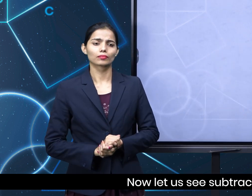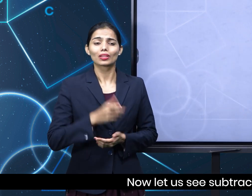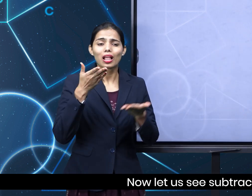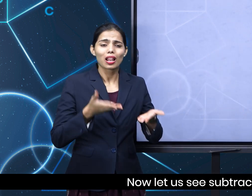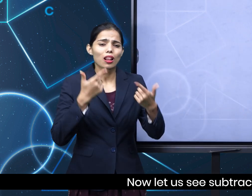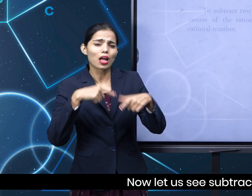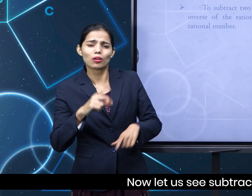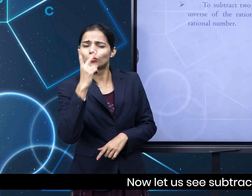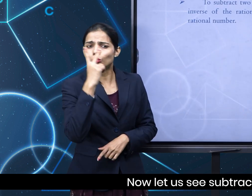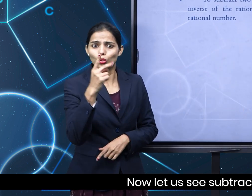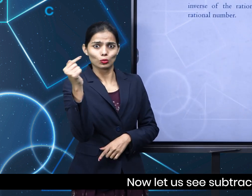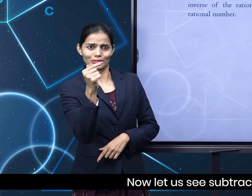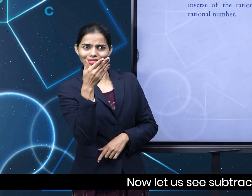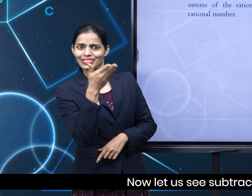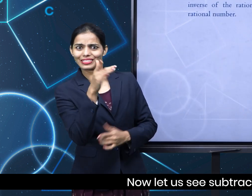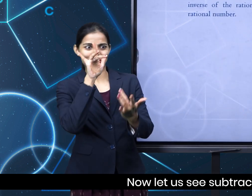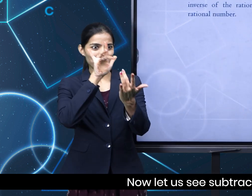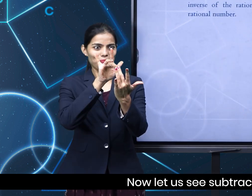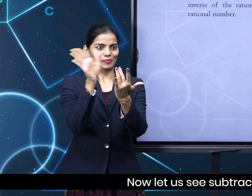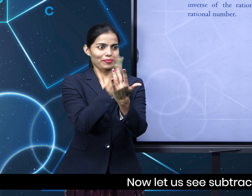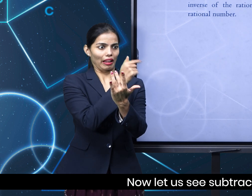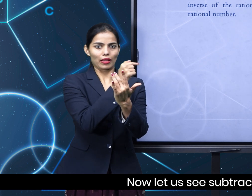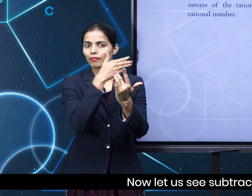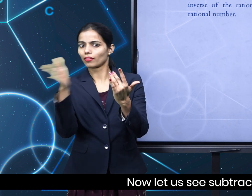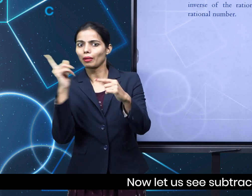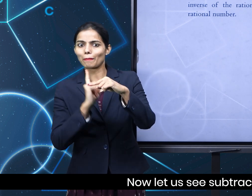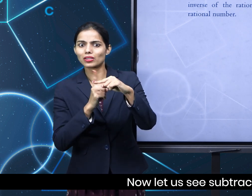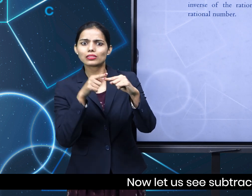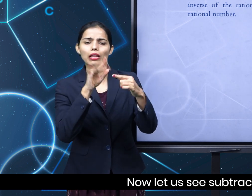Now, let us see subtraction of integers.